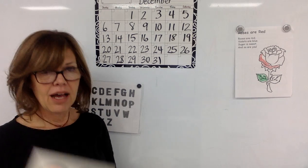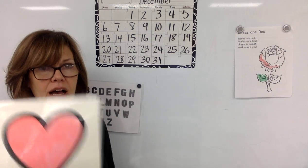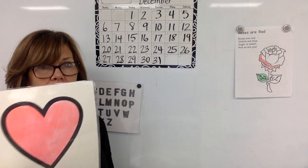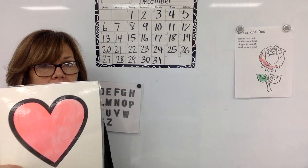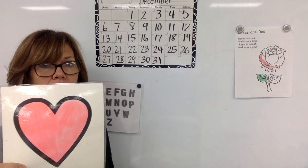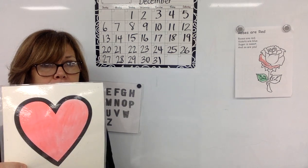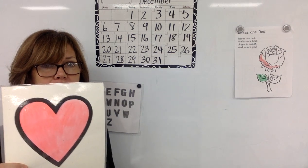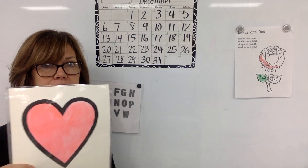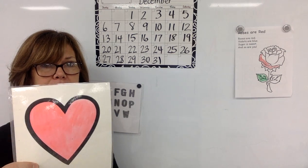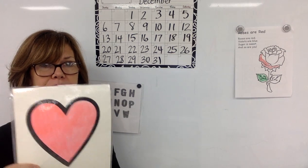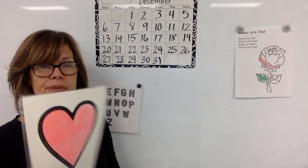Heart,